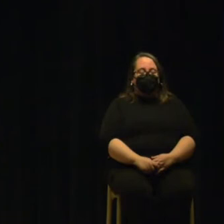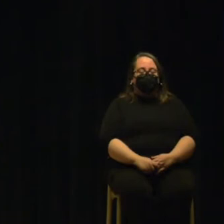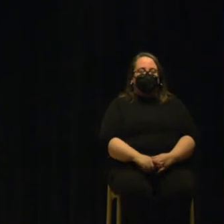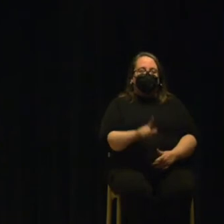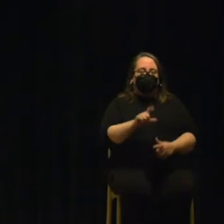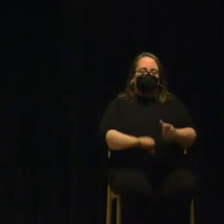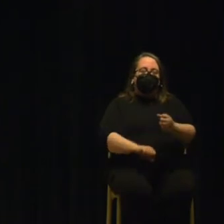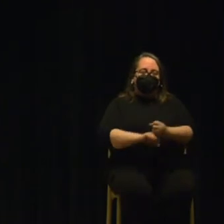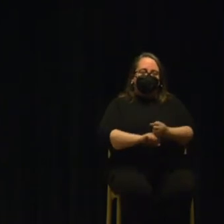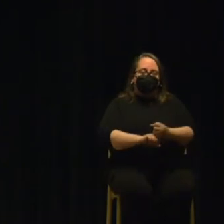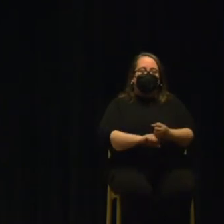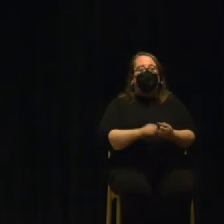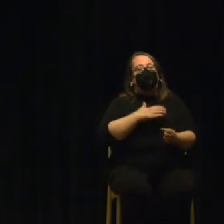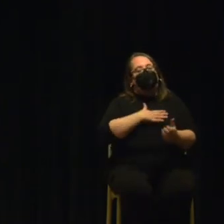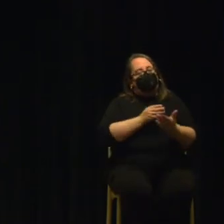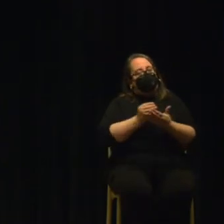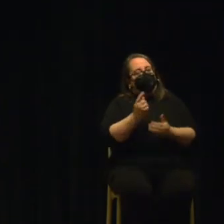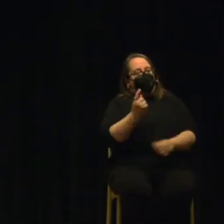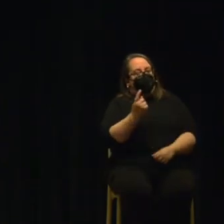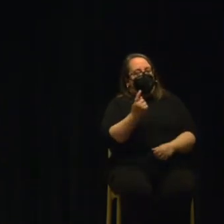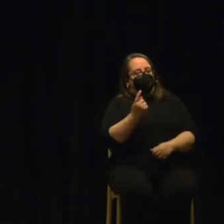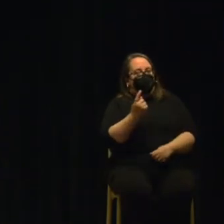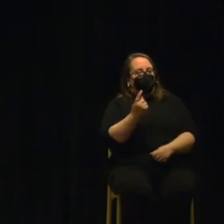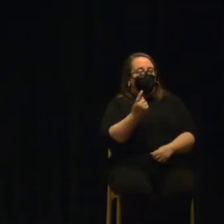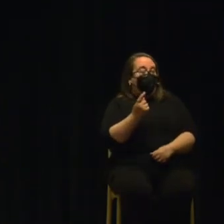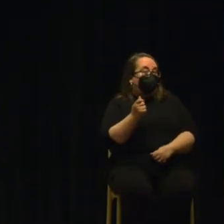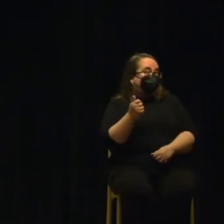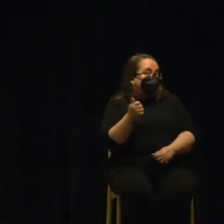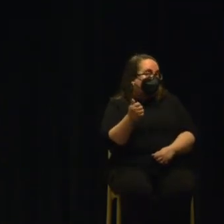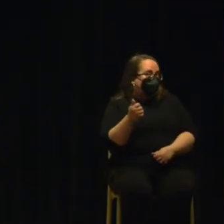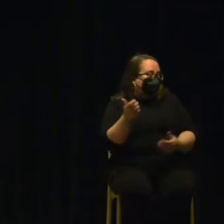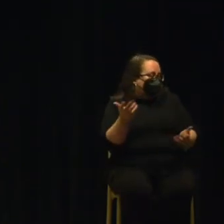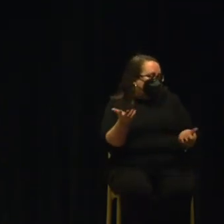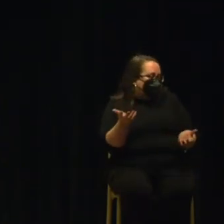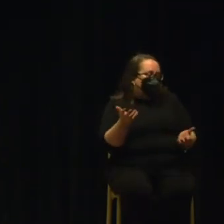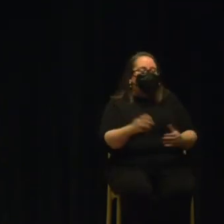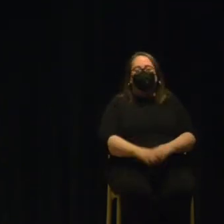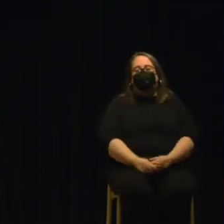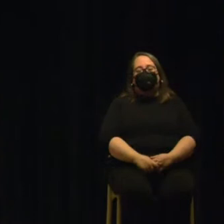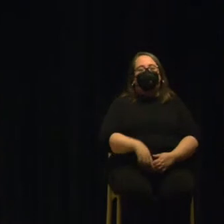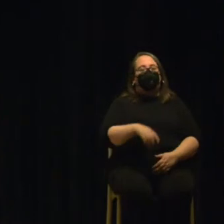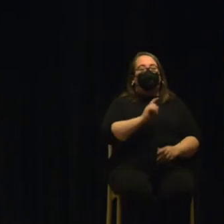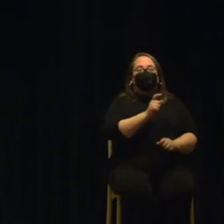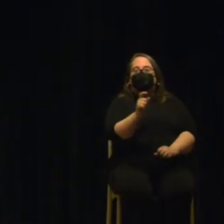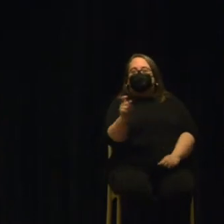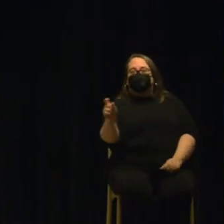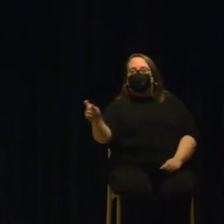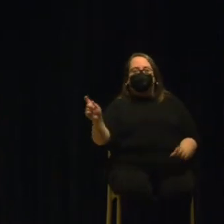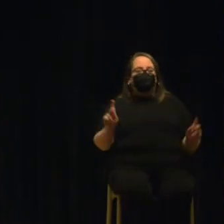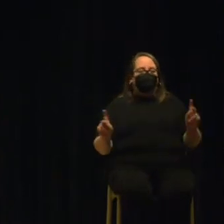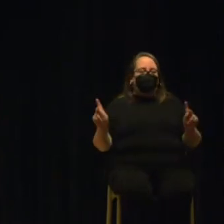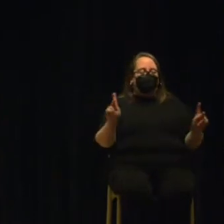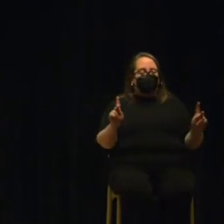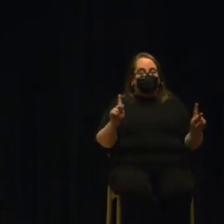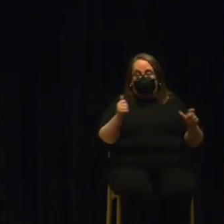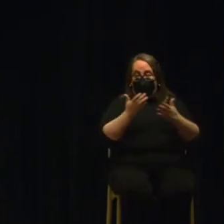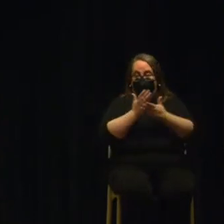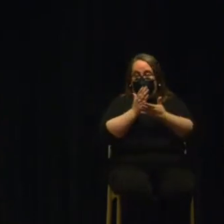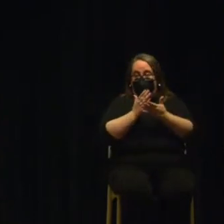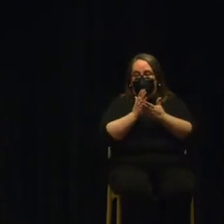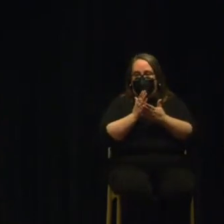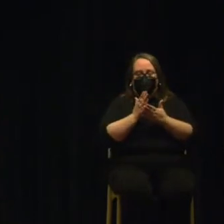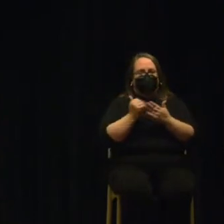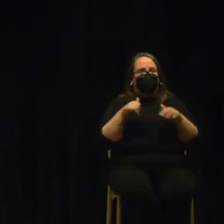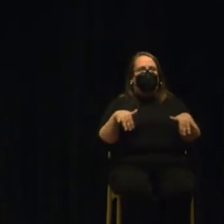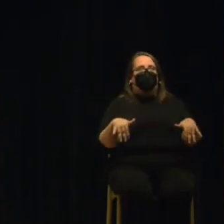it. So buy yourself one. Or 10, you know what I'm saying? If you got people, you want to pass the book around. Are y'all all right? This is a stiff crowd,